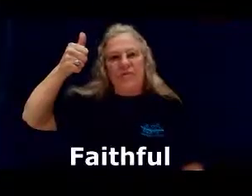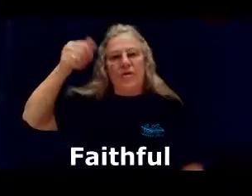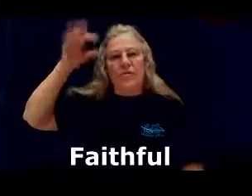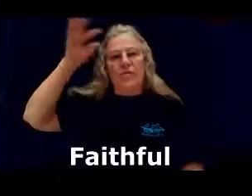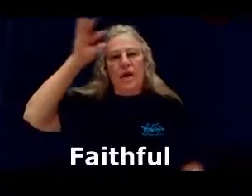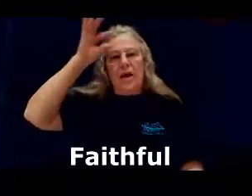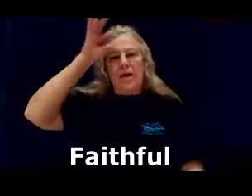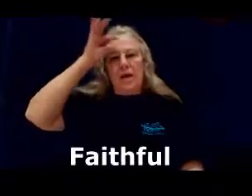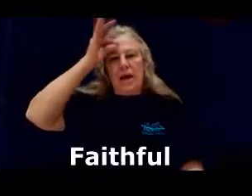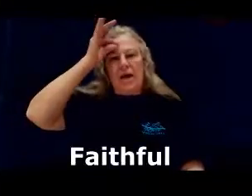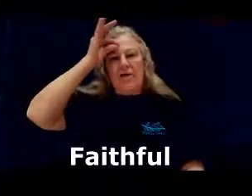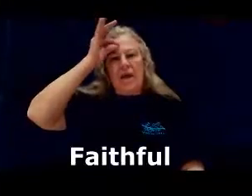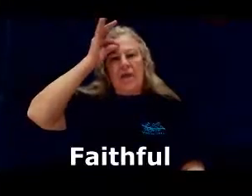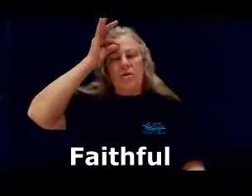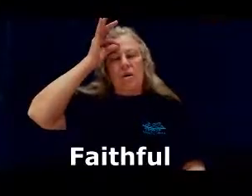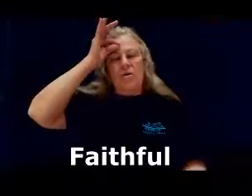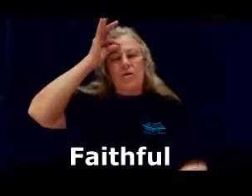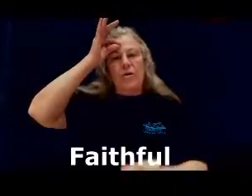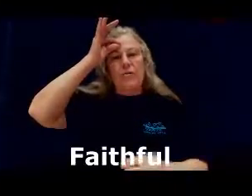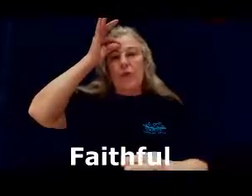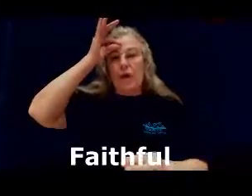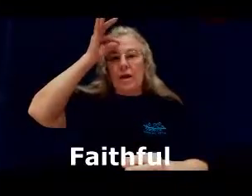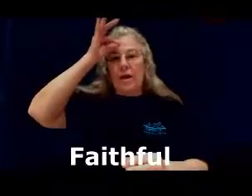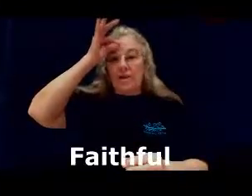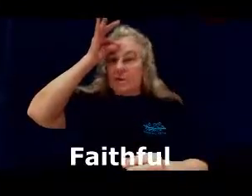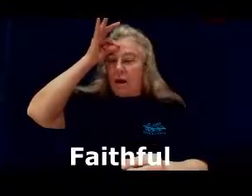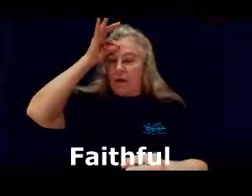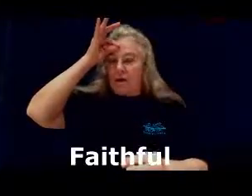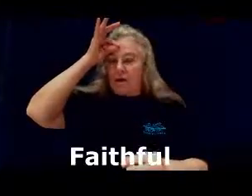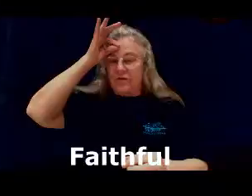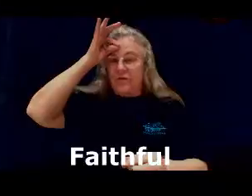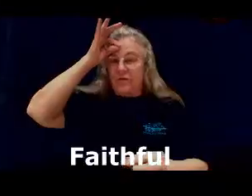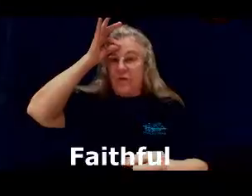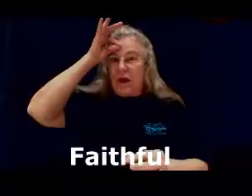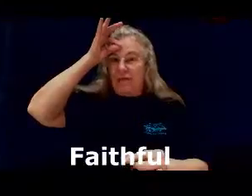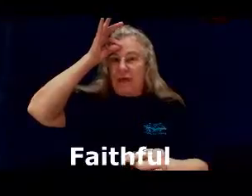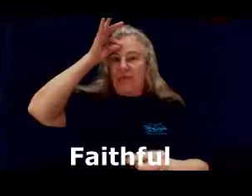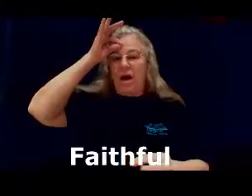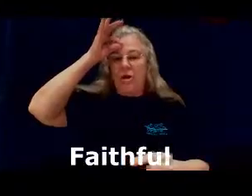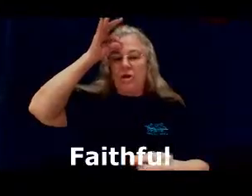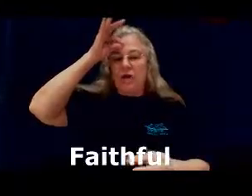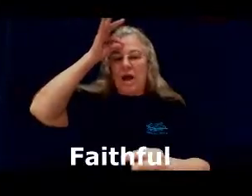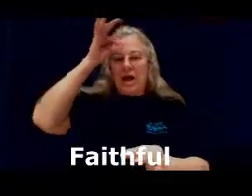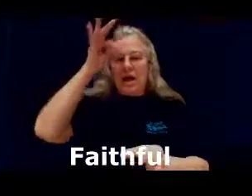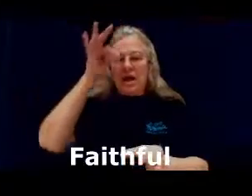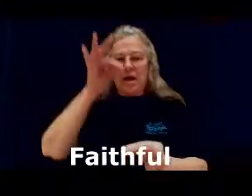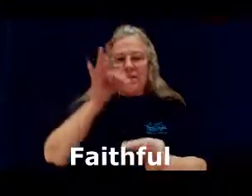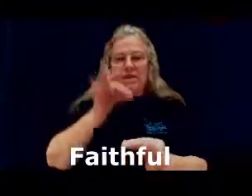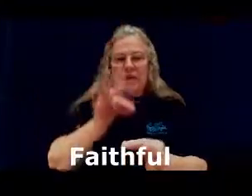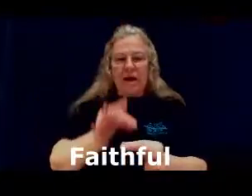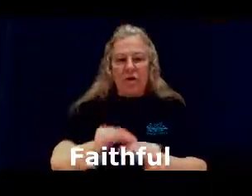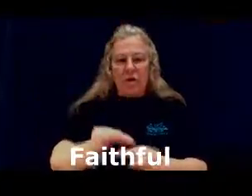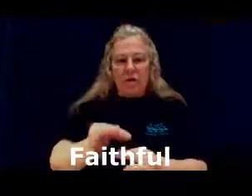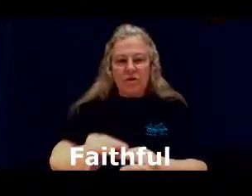Faithful. The F hand off of your forehead, that's knowledge, because faithful you have to have knowledge. And it comes down